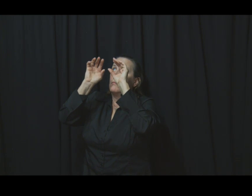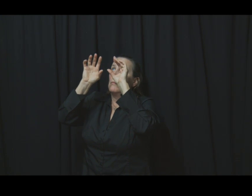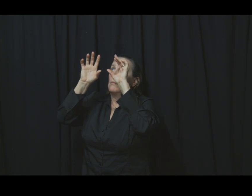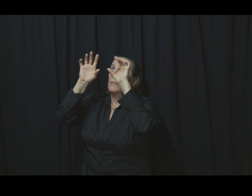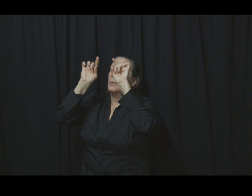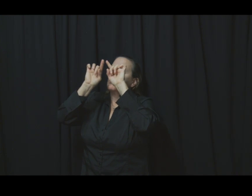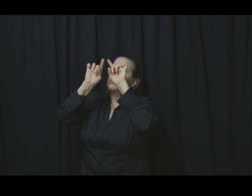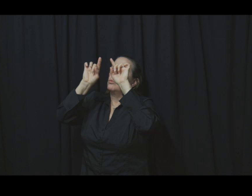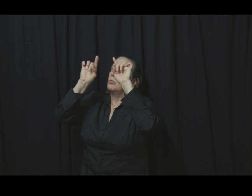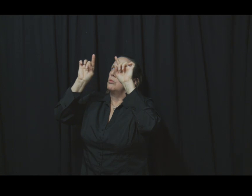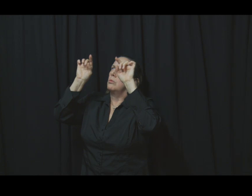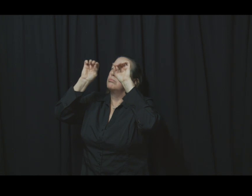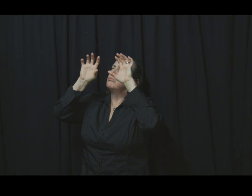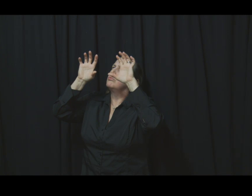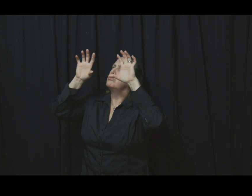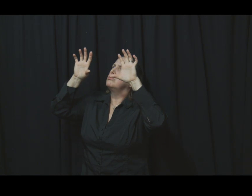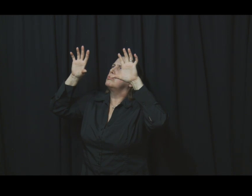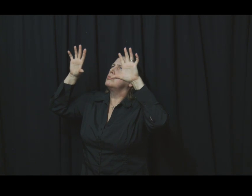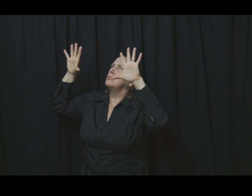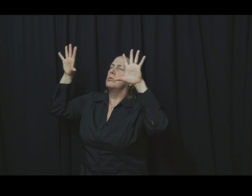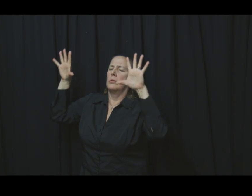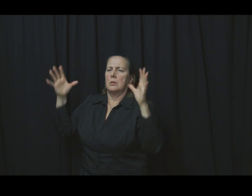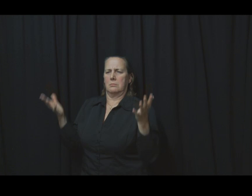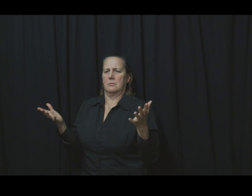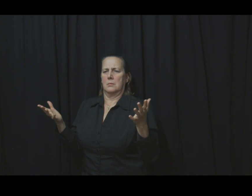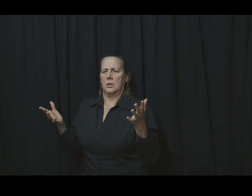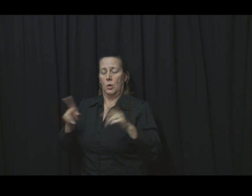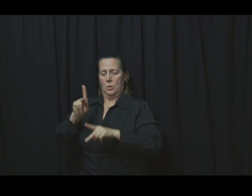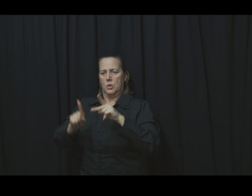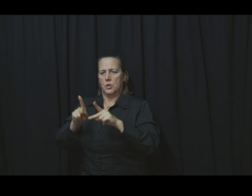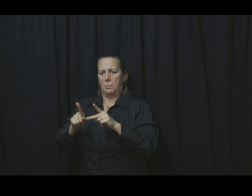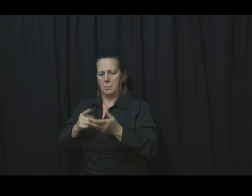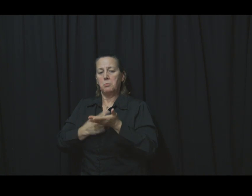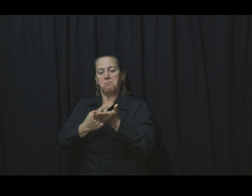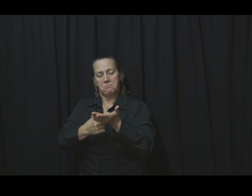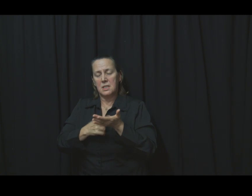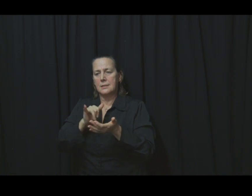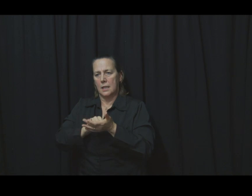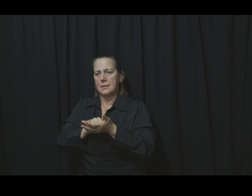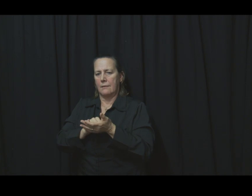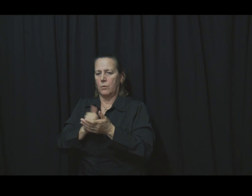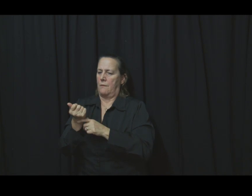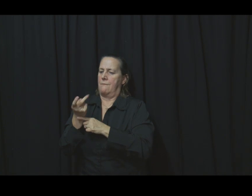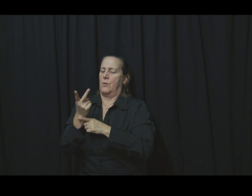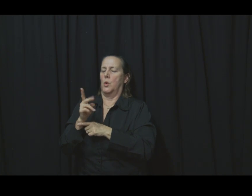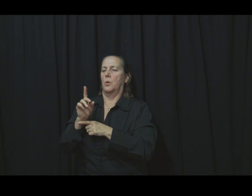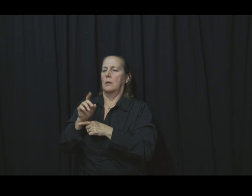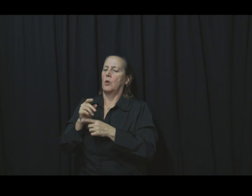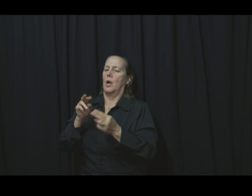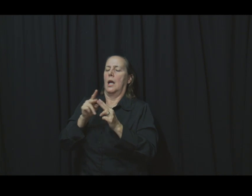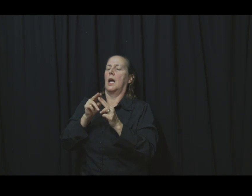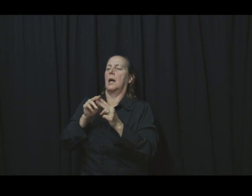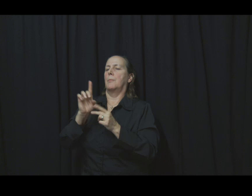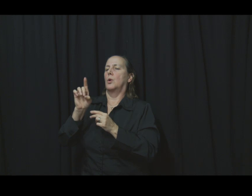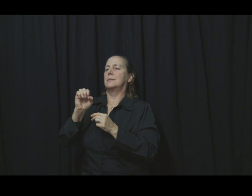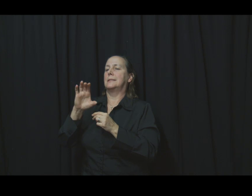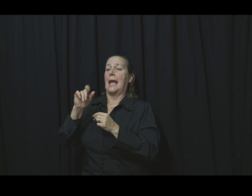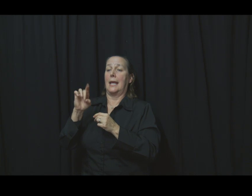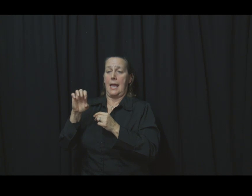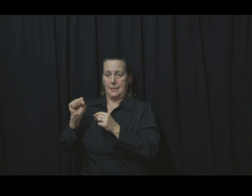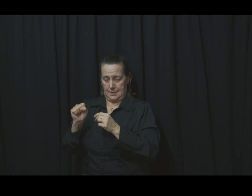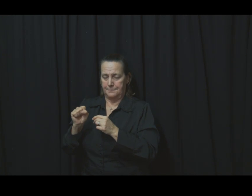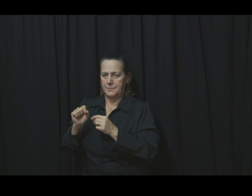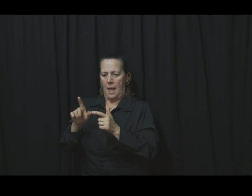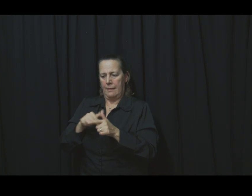farther apart all the time. So people talked about it for a couple decades. And then eventually another